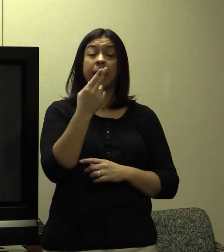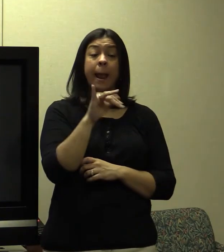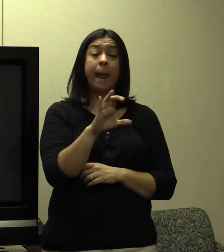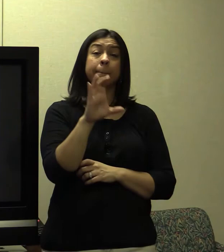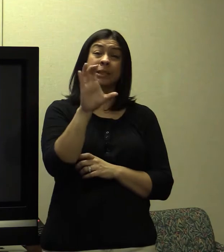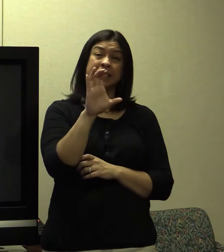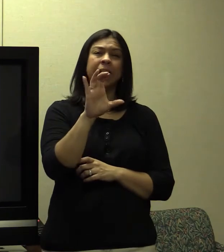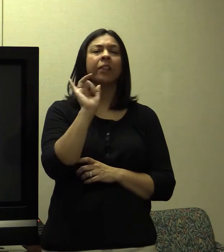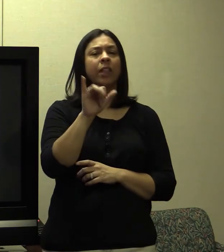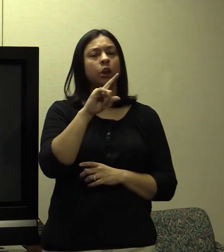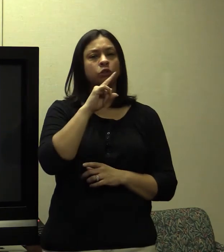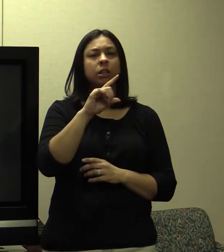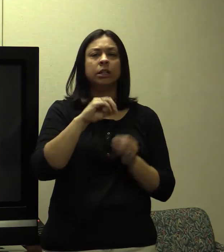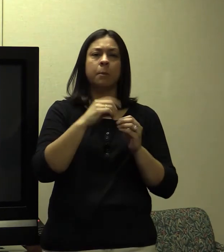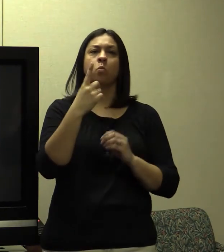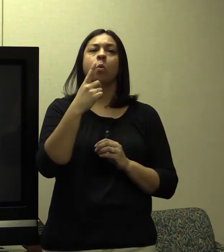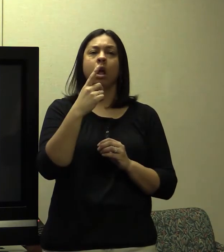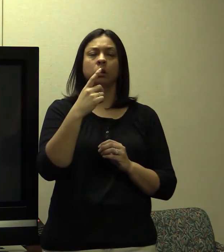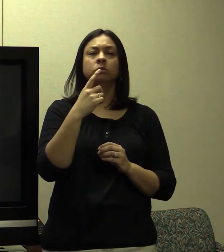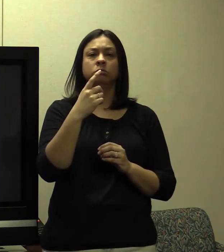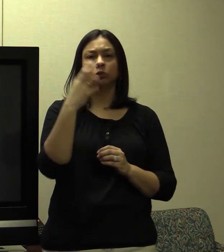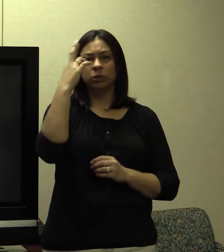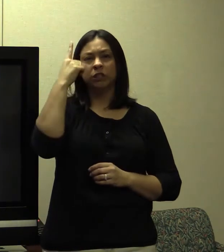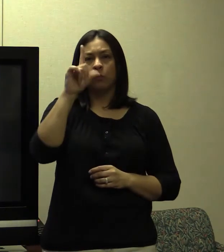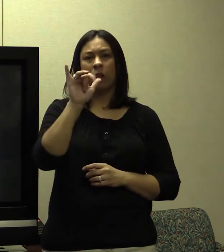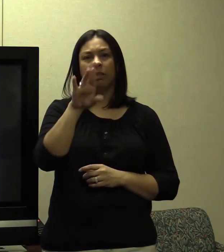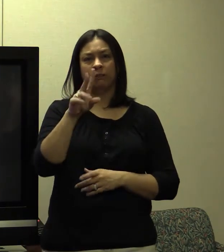leading cause of liver transplants.